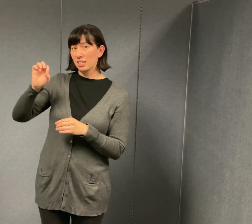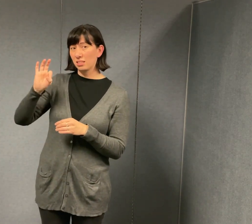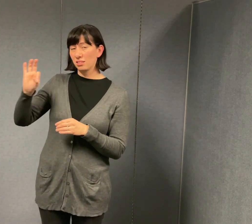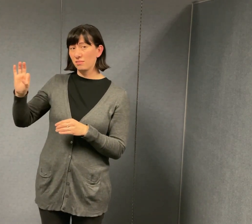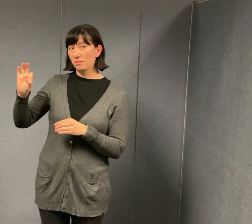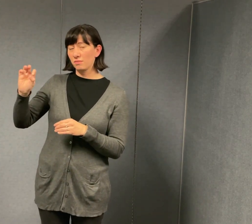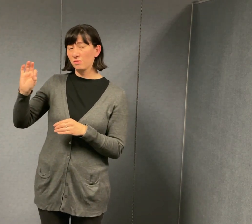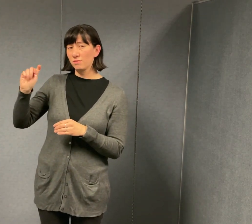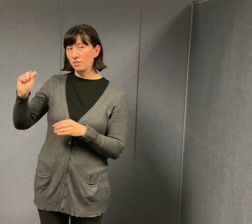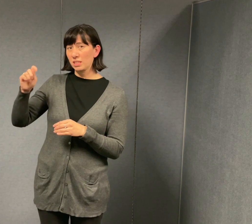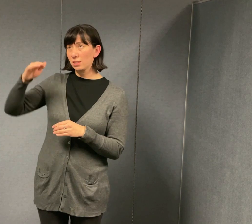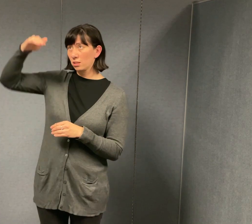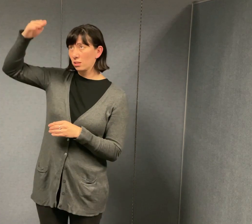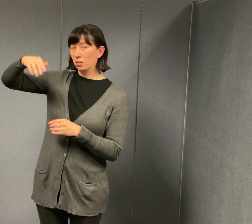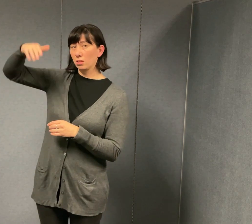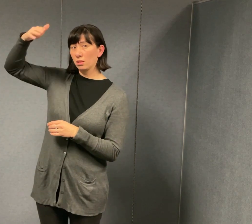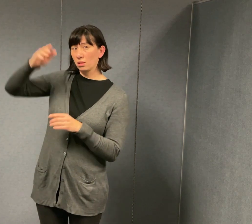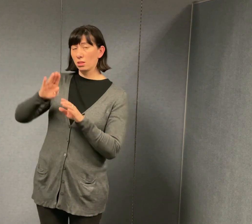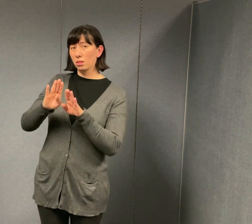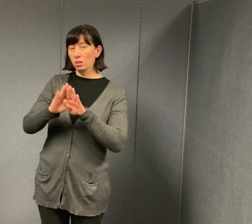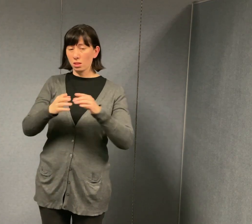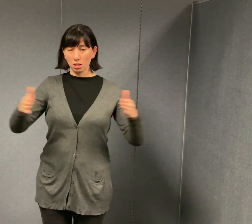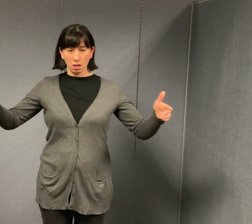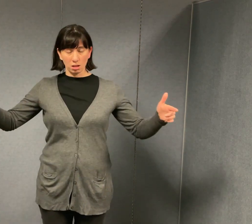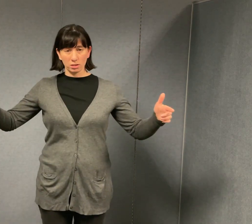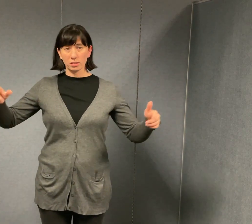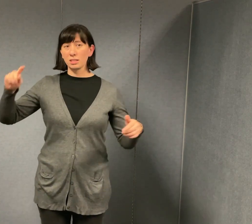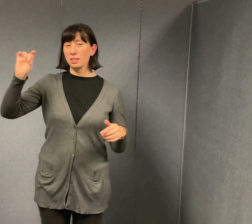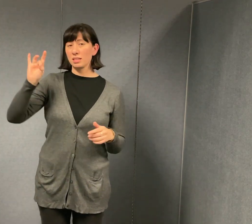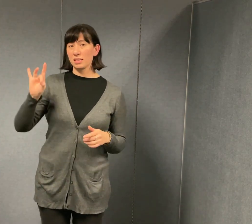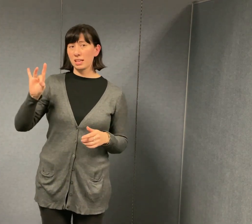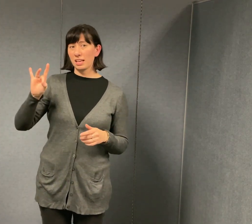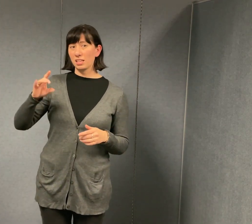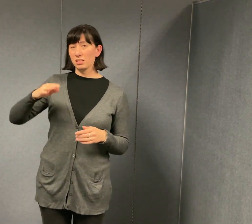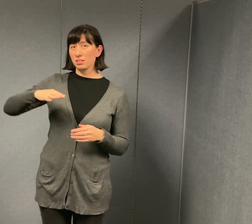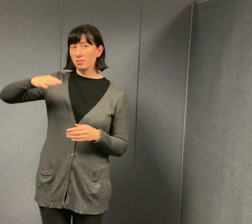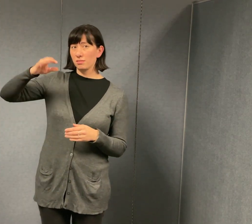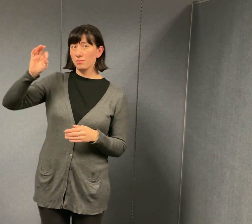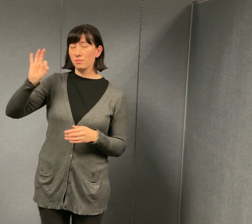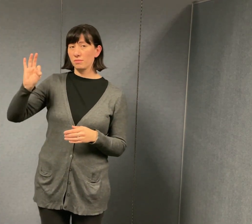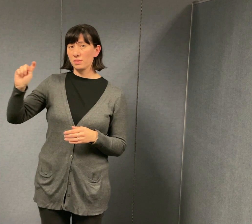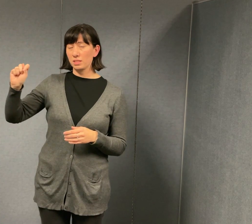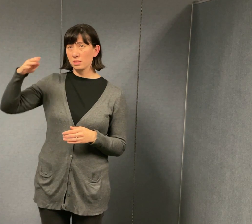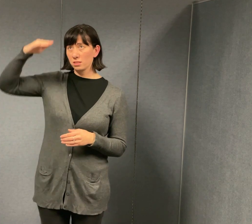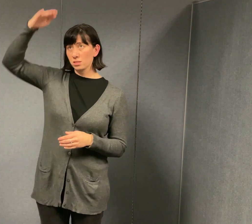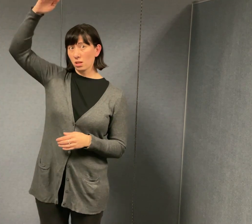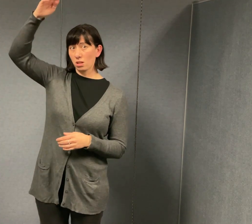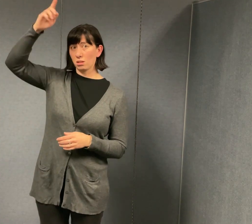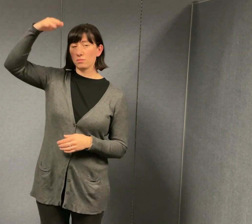walls will be equal in size. So after we find the area of one wall, we can